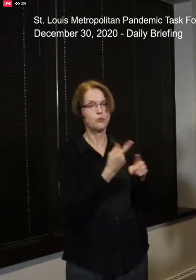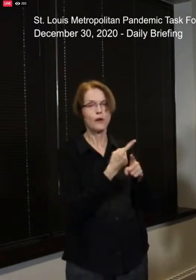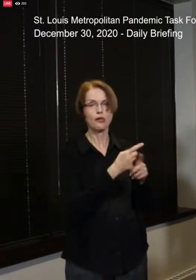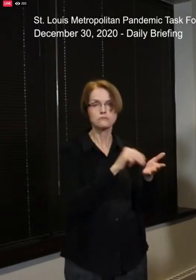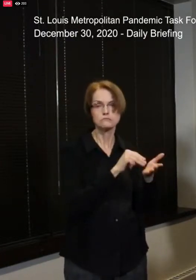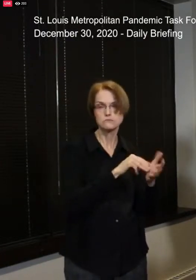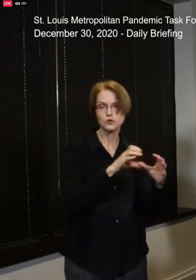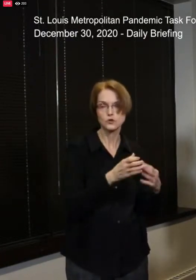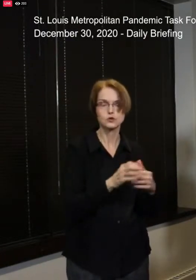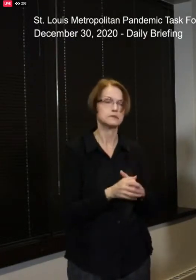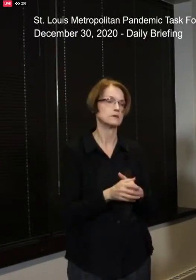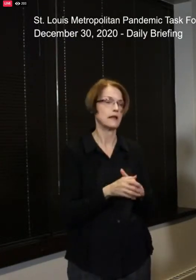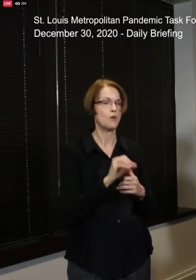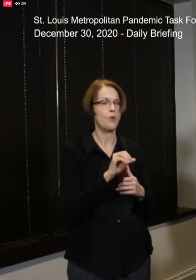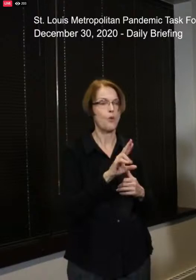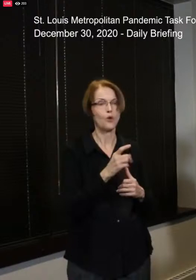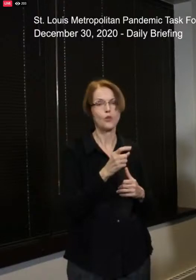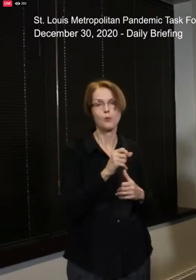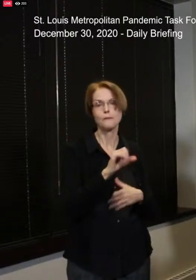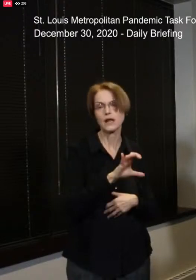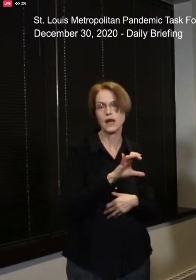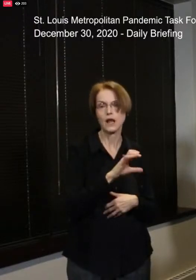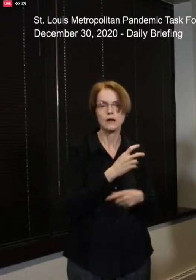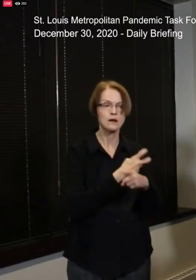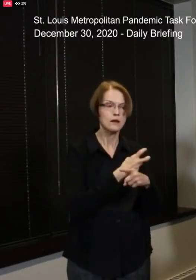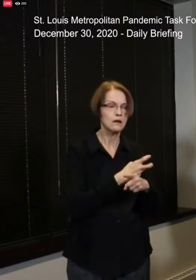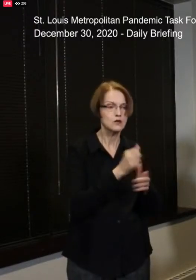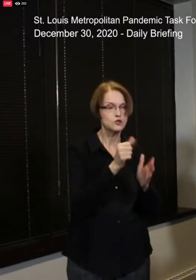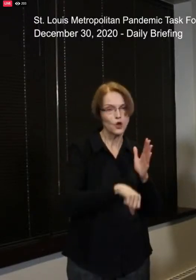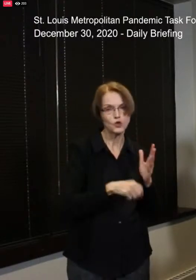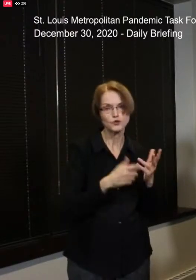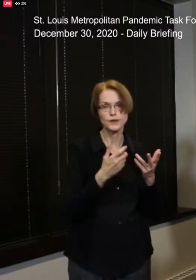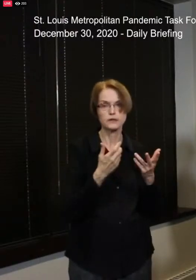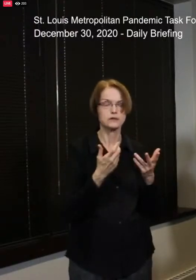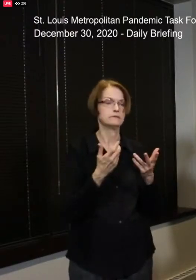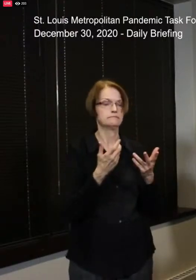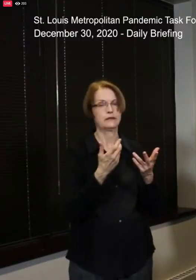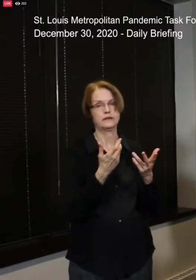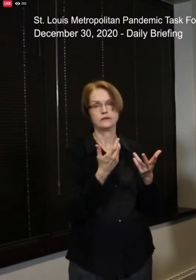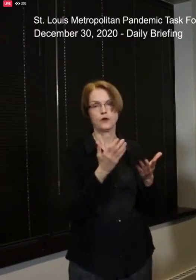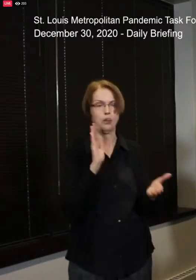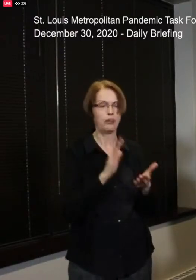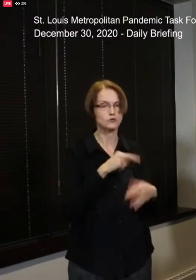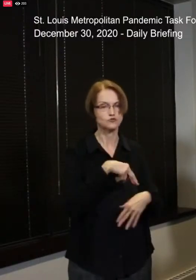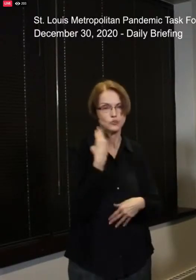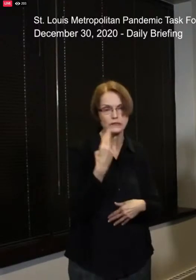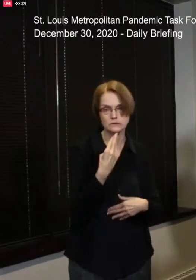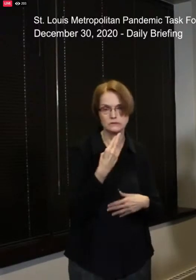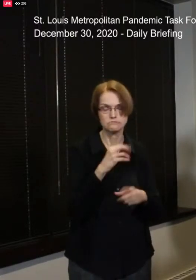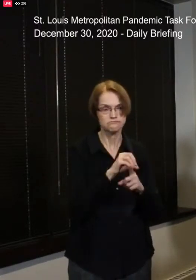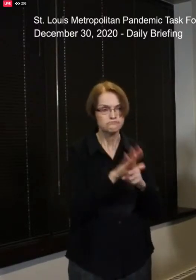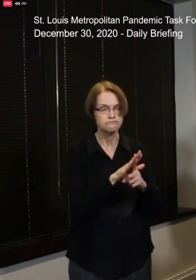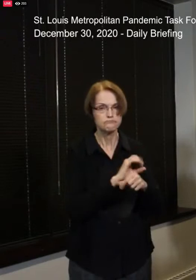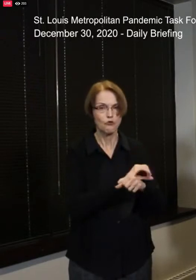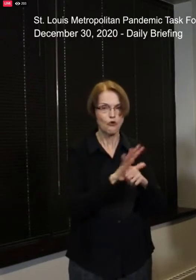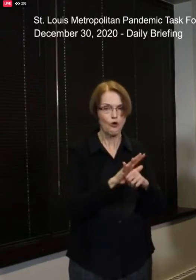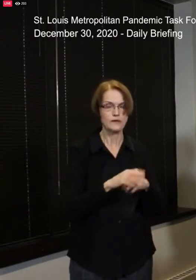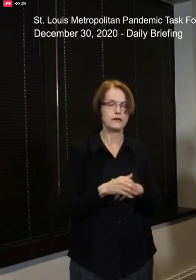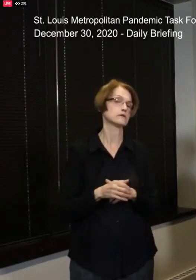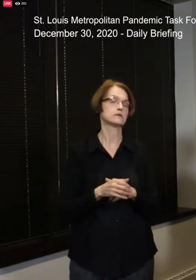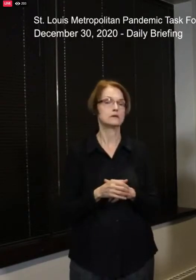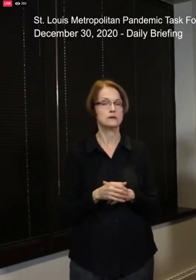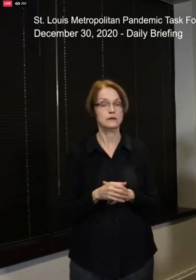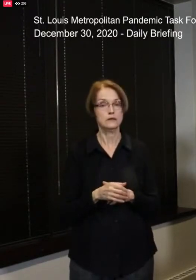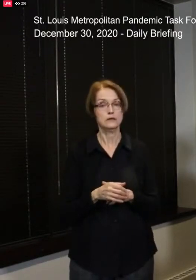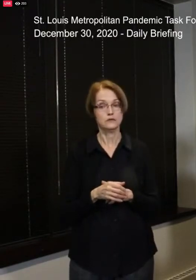like orthopedic surgery, where there's low risk of COVID exposure. And so they are in one of the upper